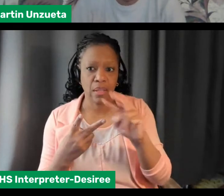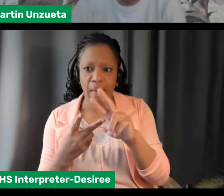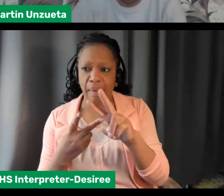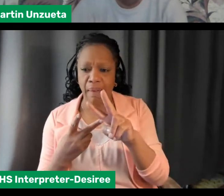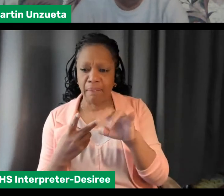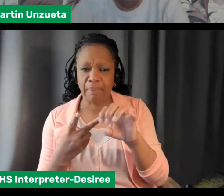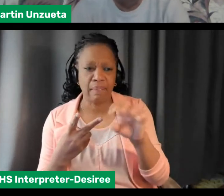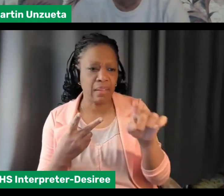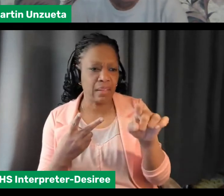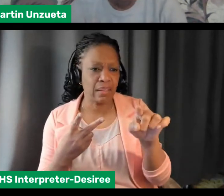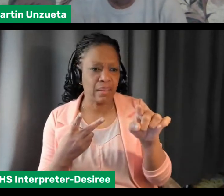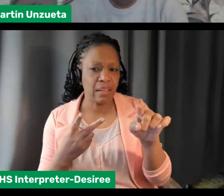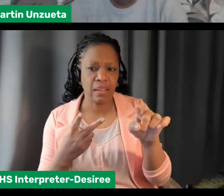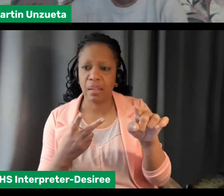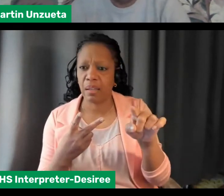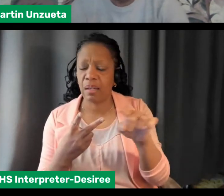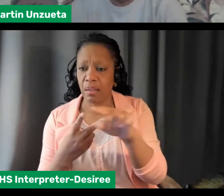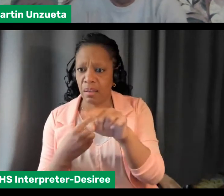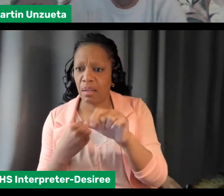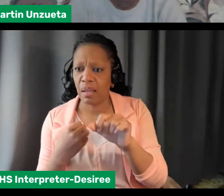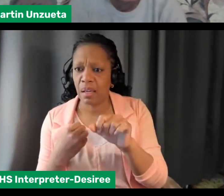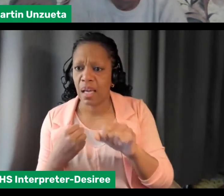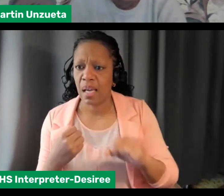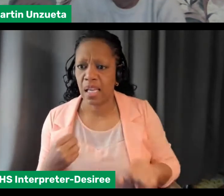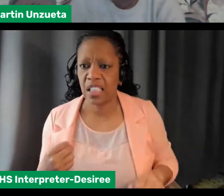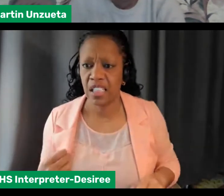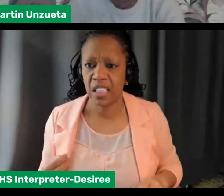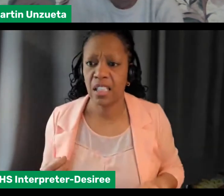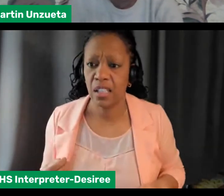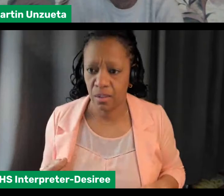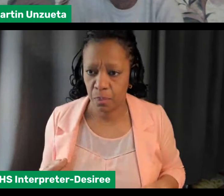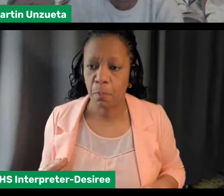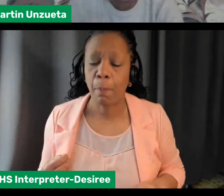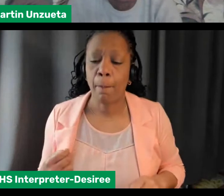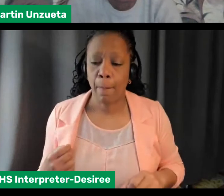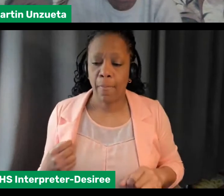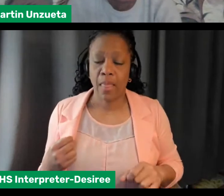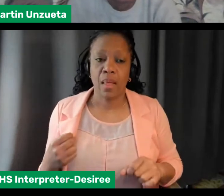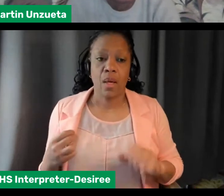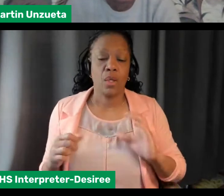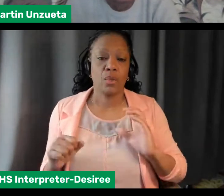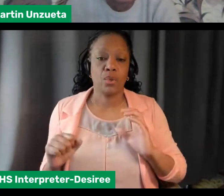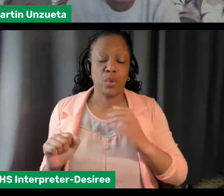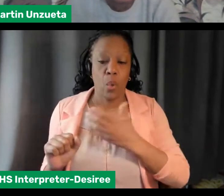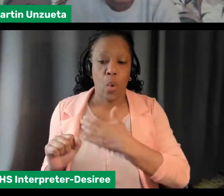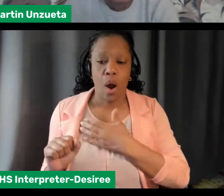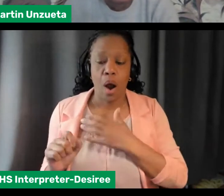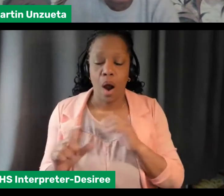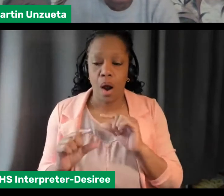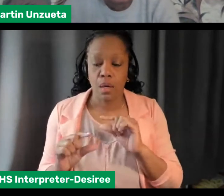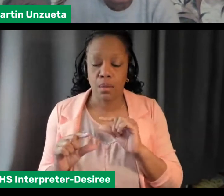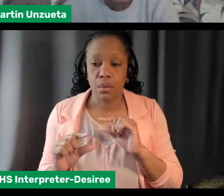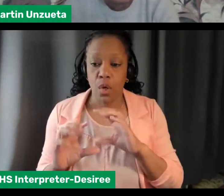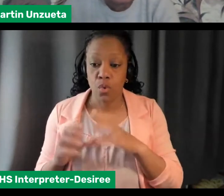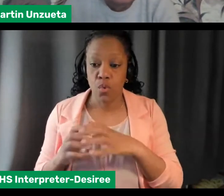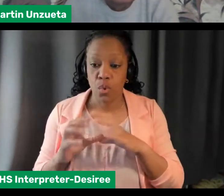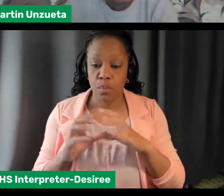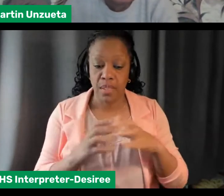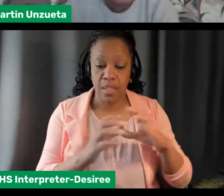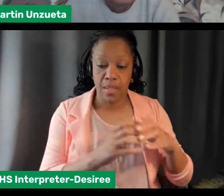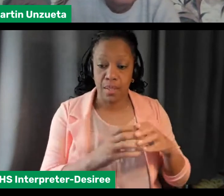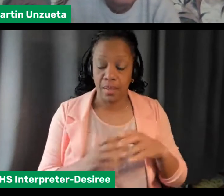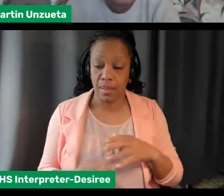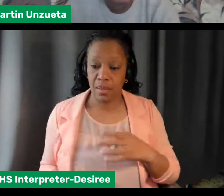Visionarias. What is it? Visionarias. Las Visionarias. So our groups, these are 3 worker cooperatives, all